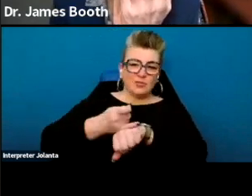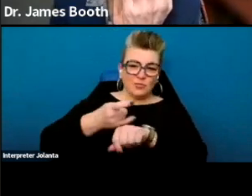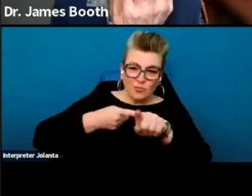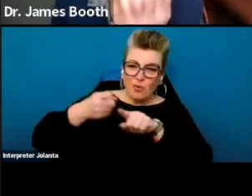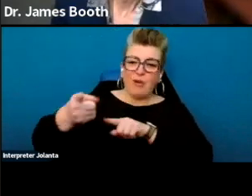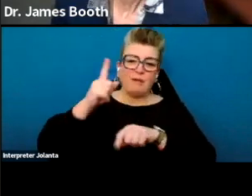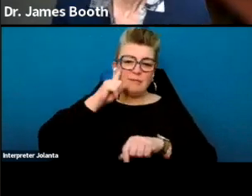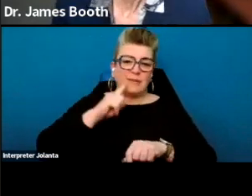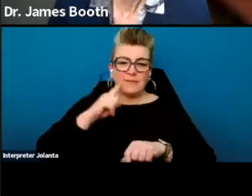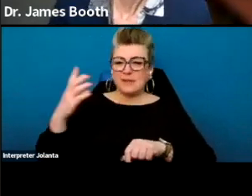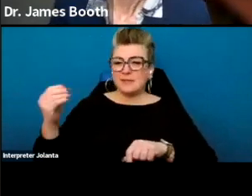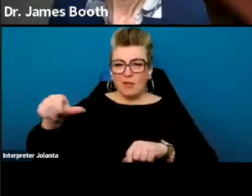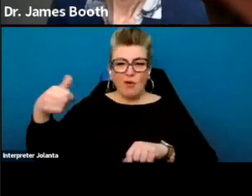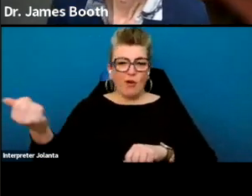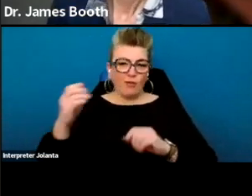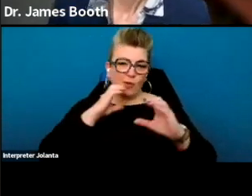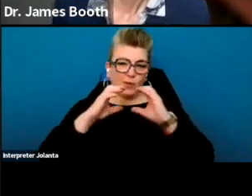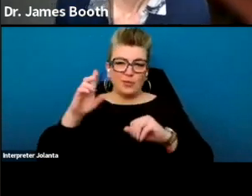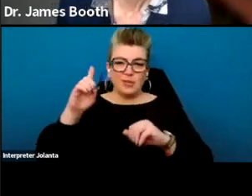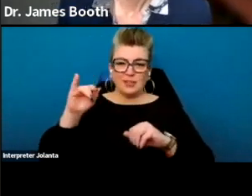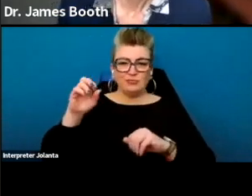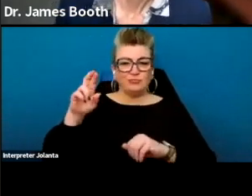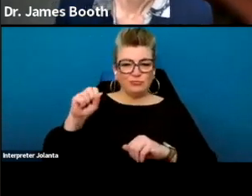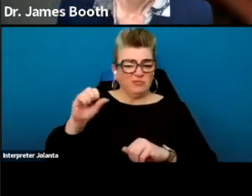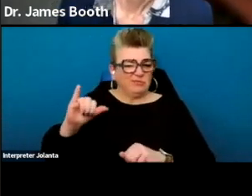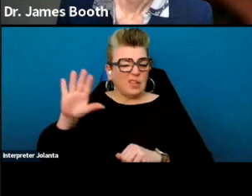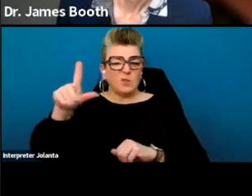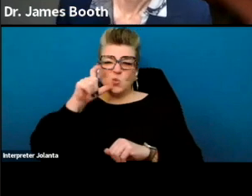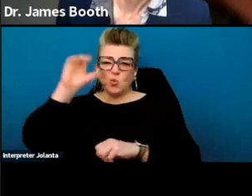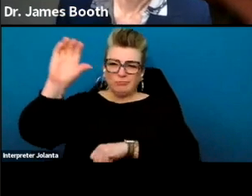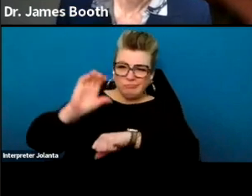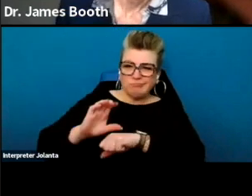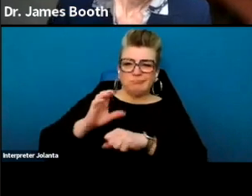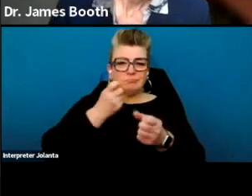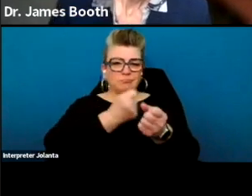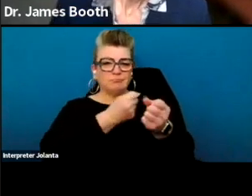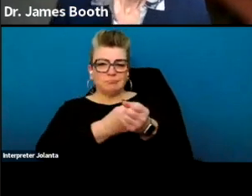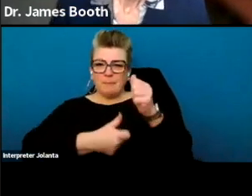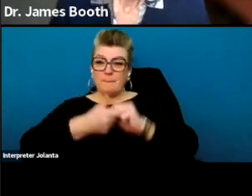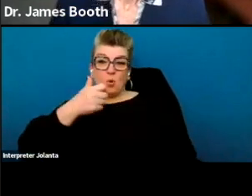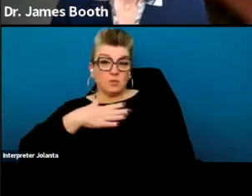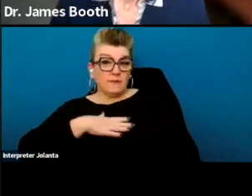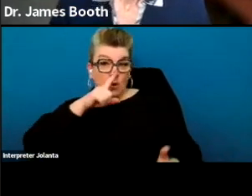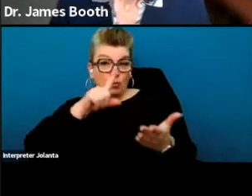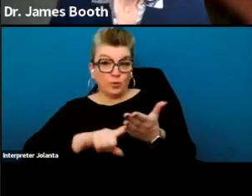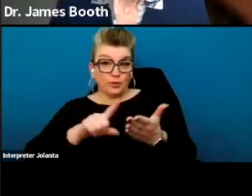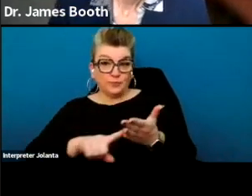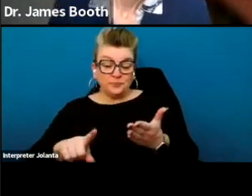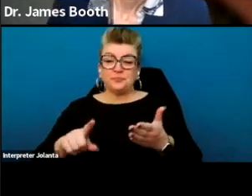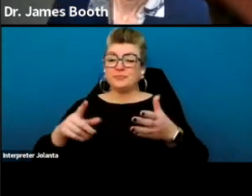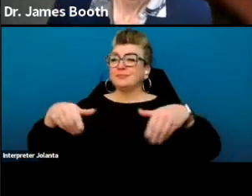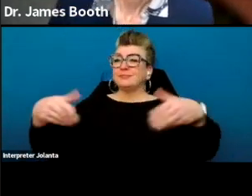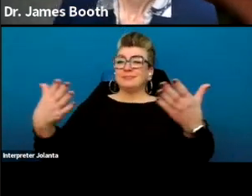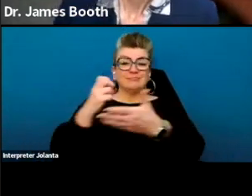is the primary supporter of the work that I'll be talking about today. I'll be featuring the work